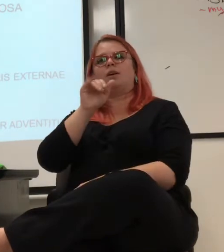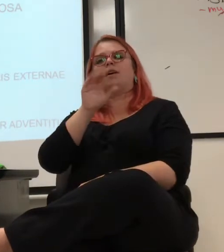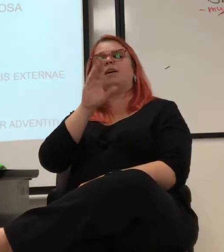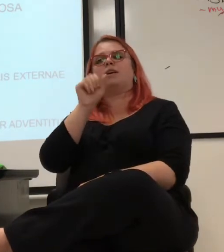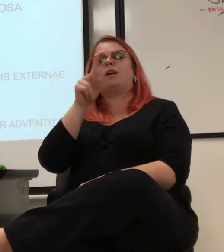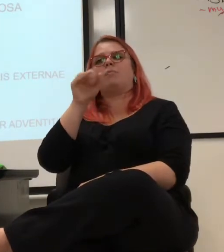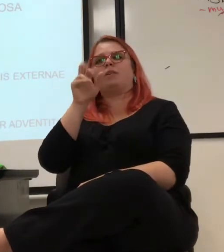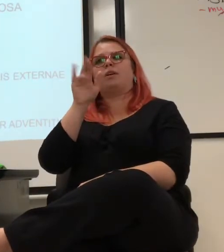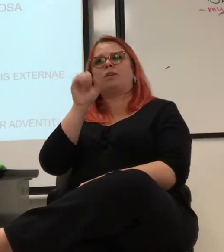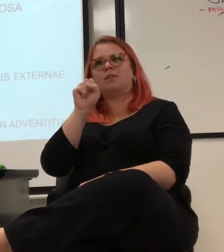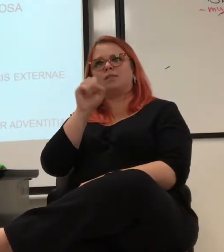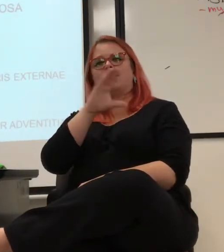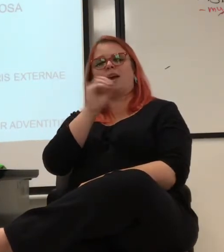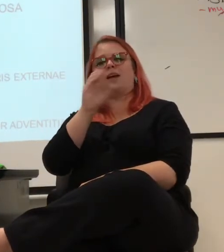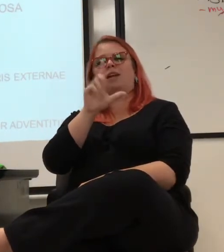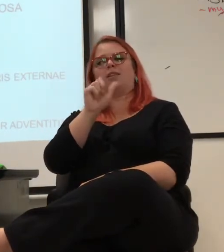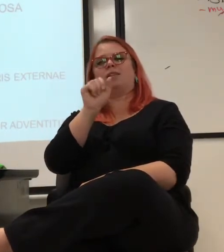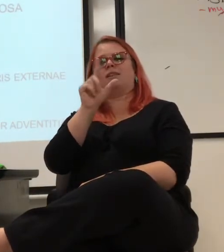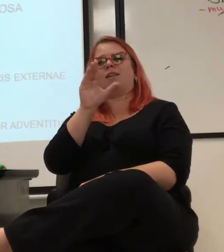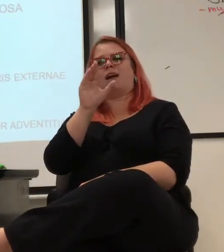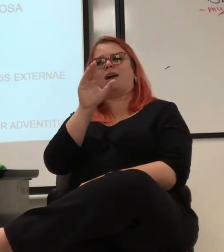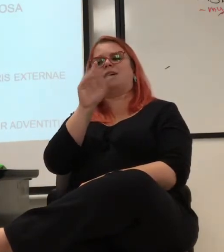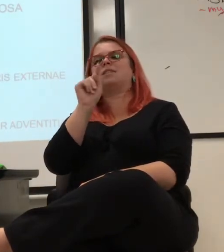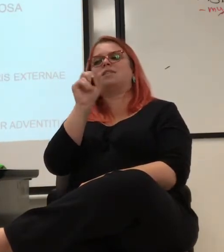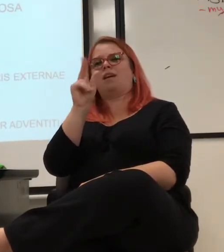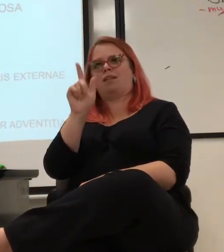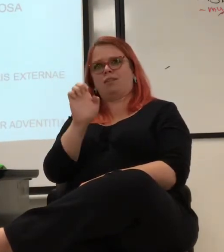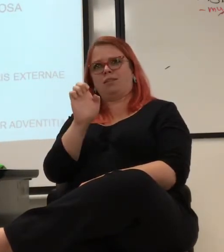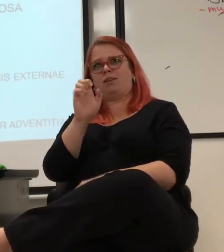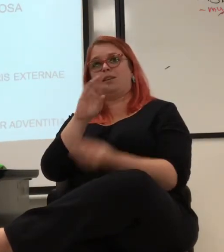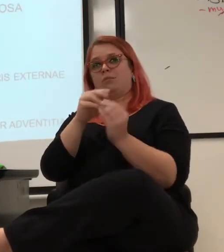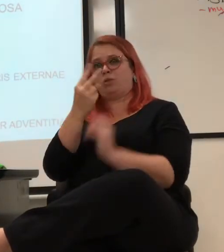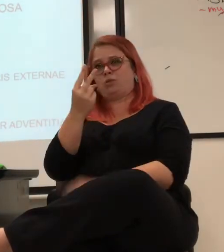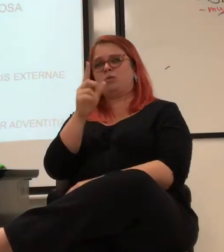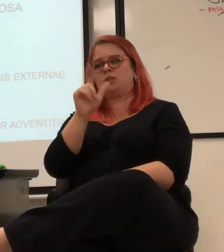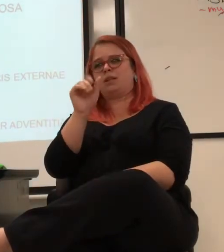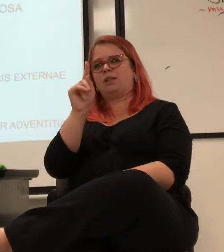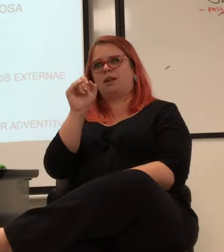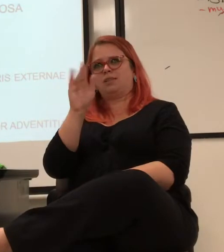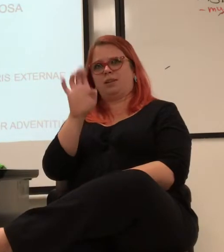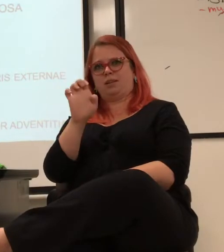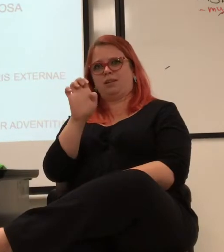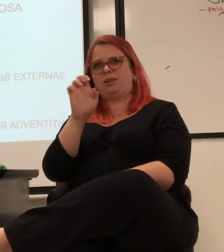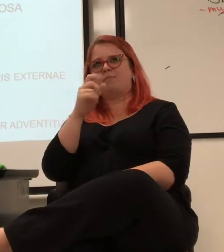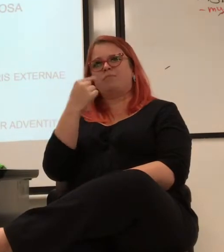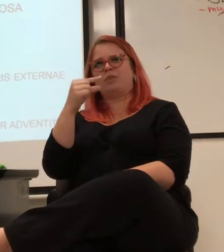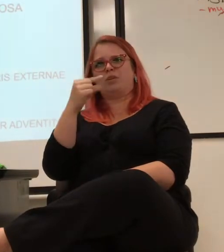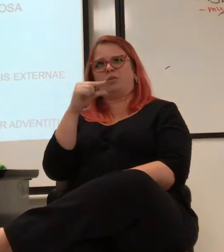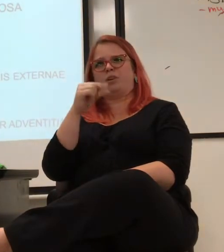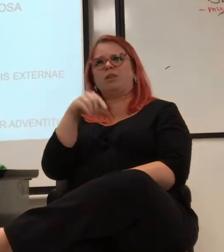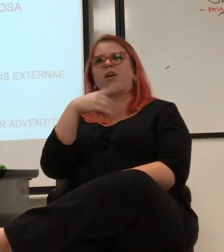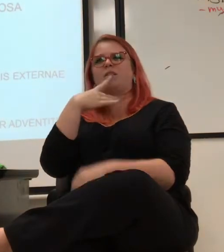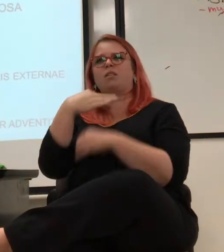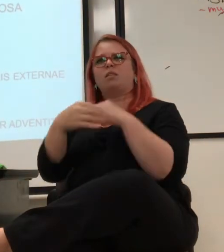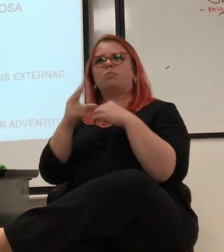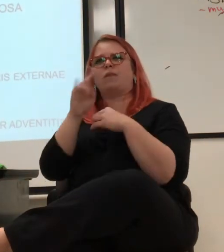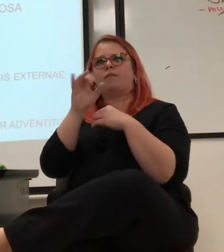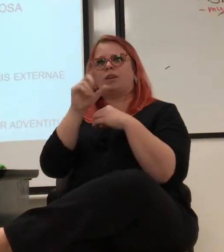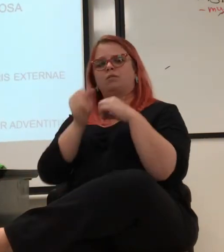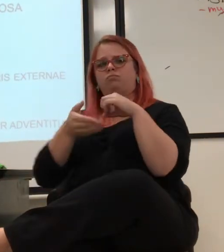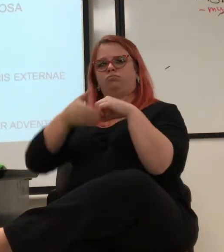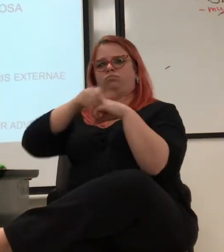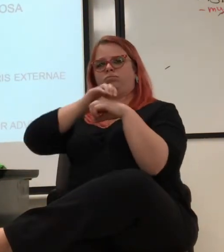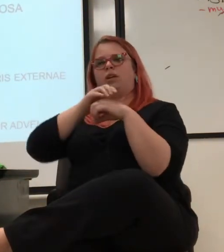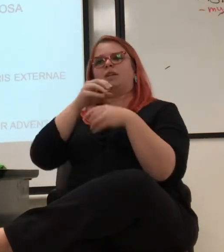that's shown right there. Number 2 is the lacteal, the green thing. The blood vessel around it is the intestinal